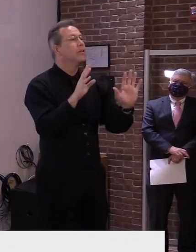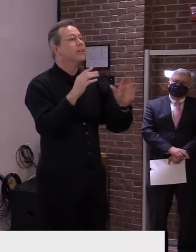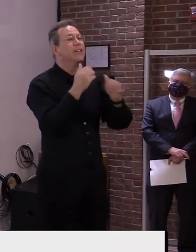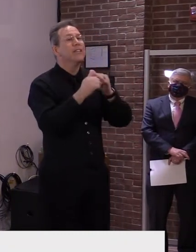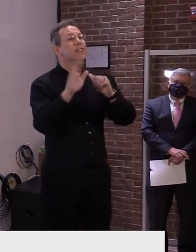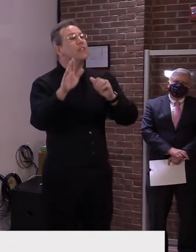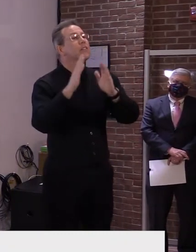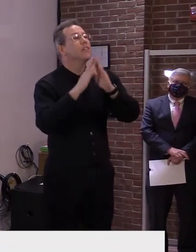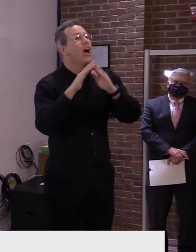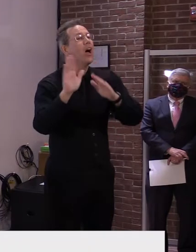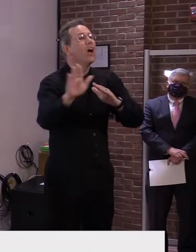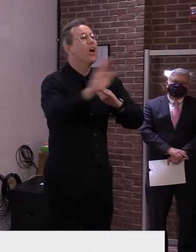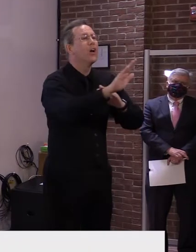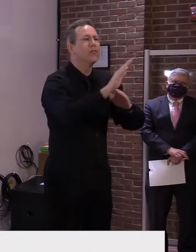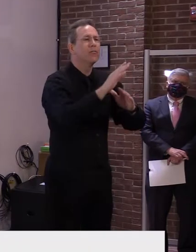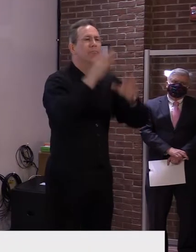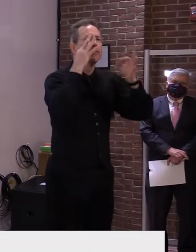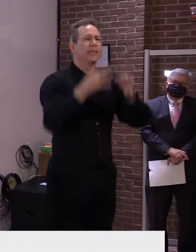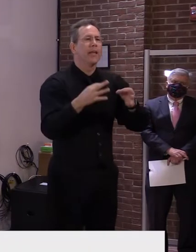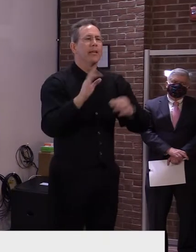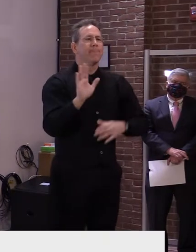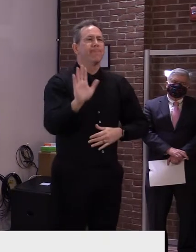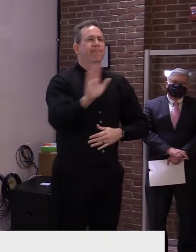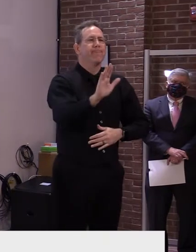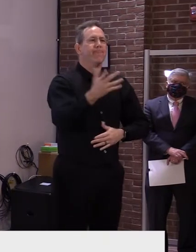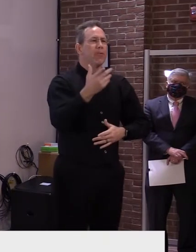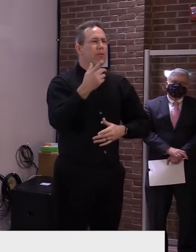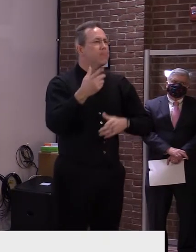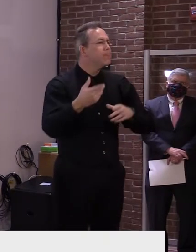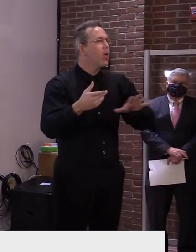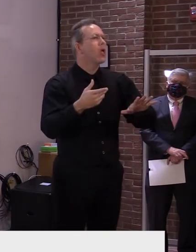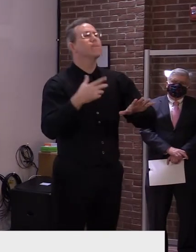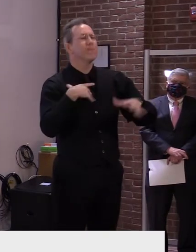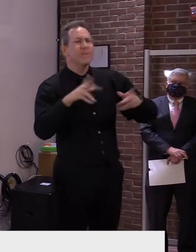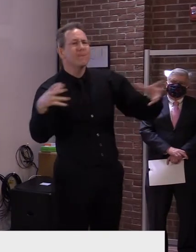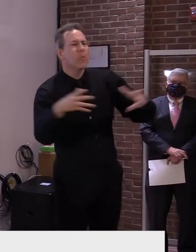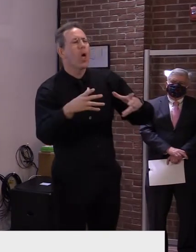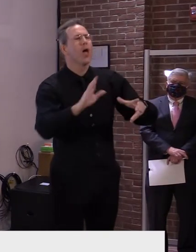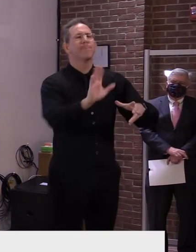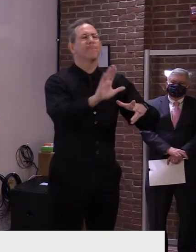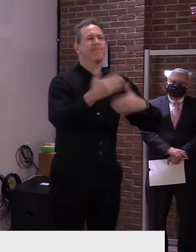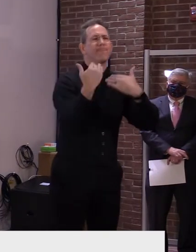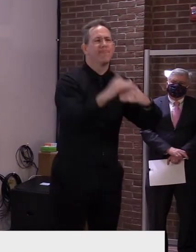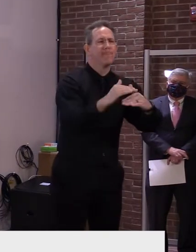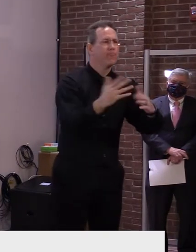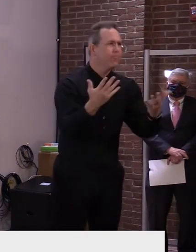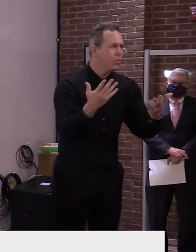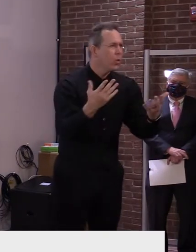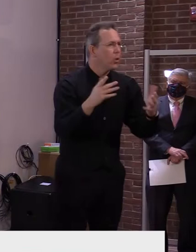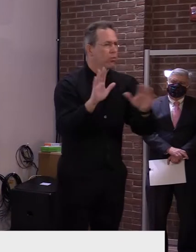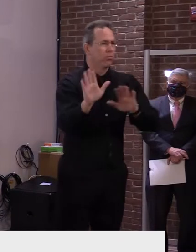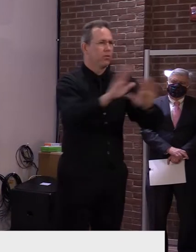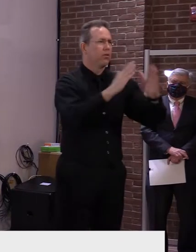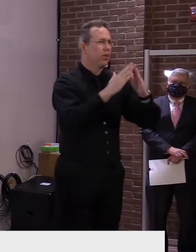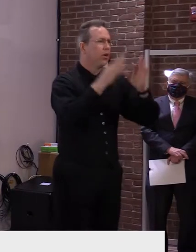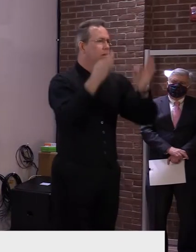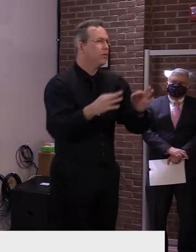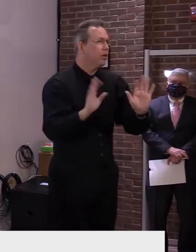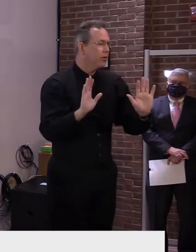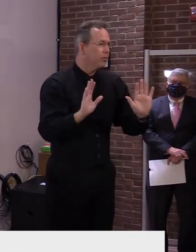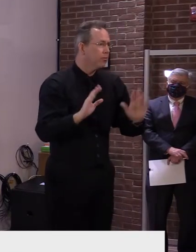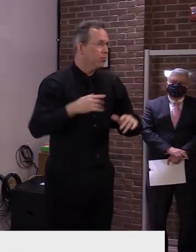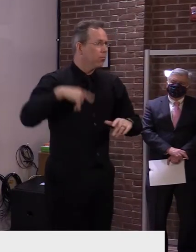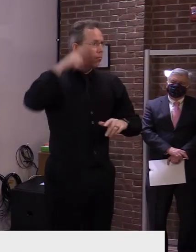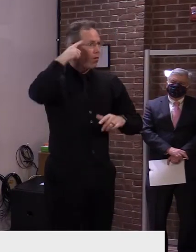body, will be able to take stricter action if they so choose. And as I've said, in the